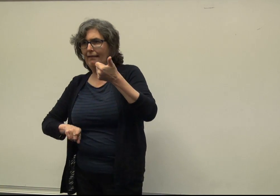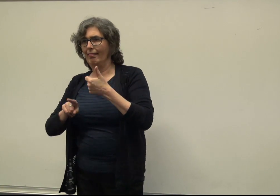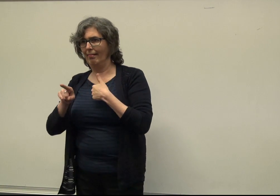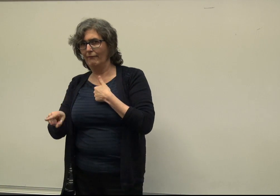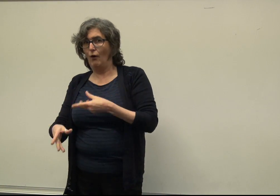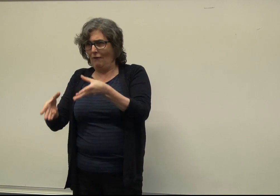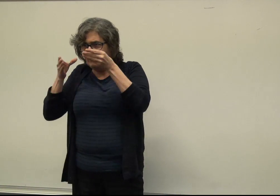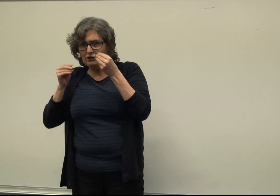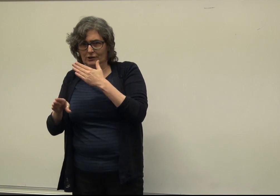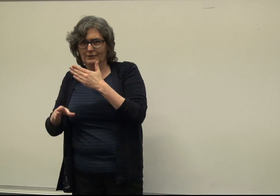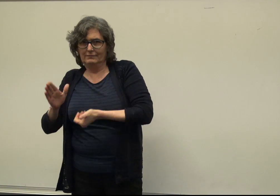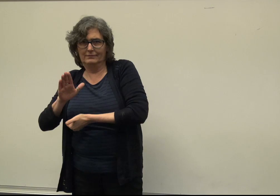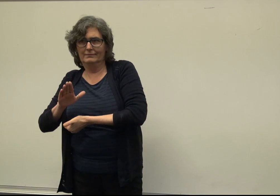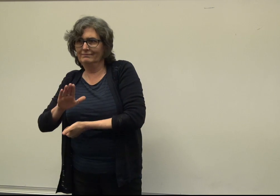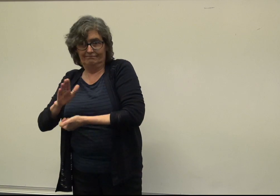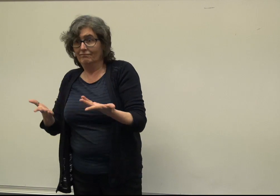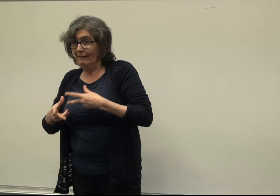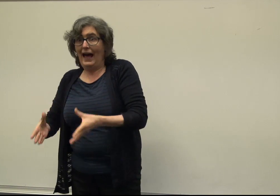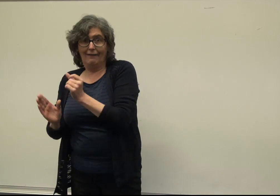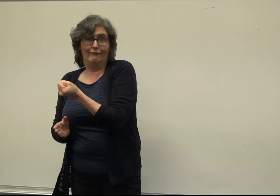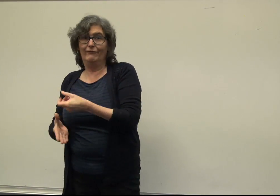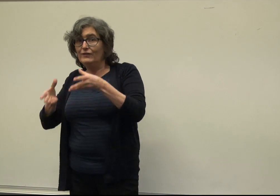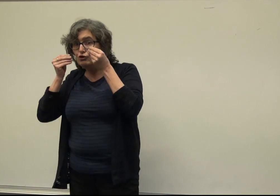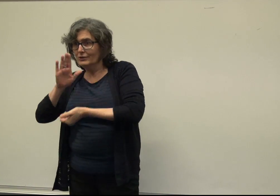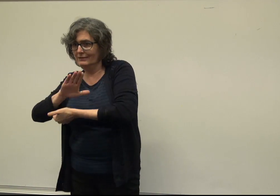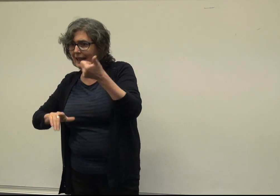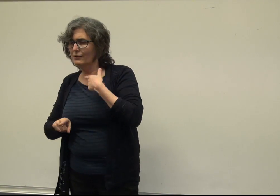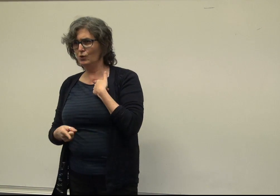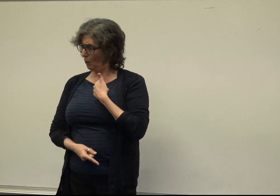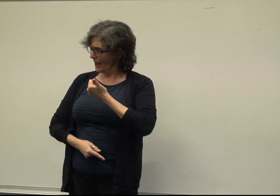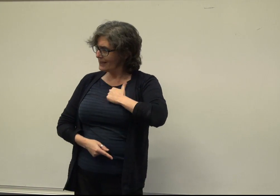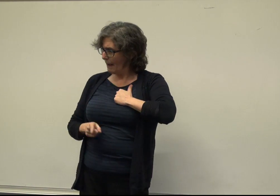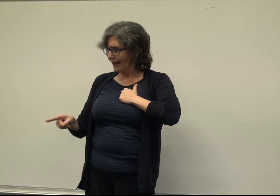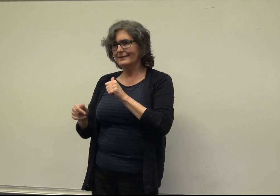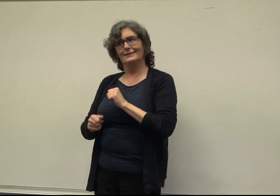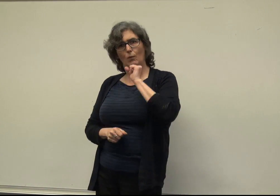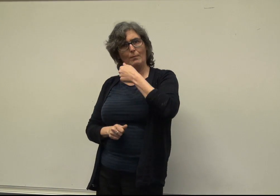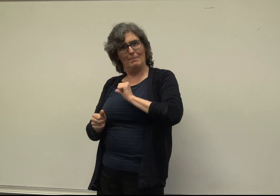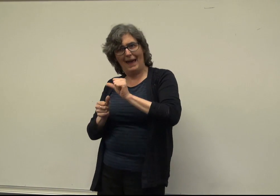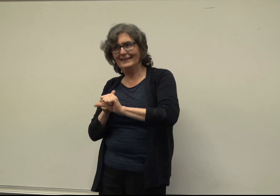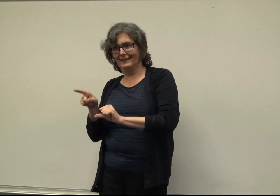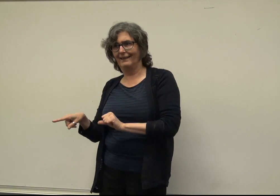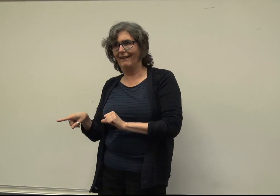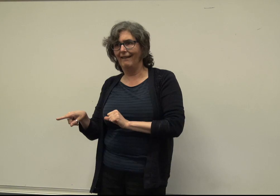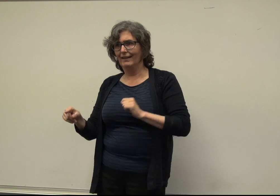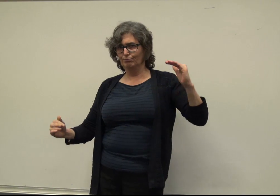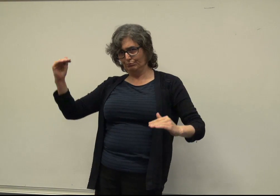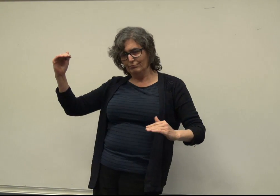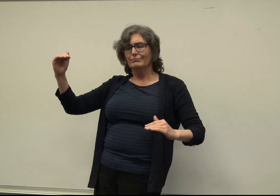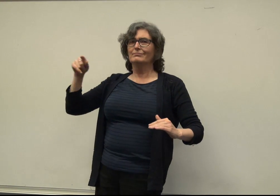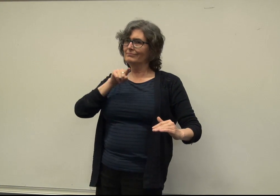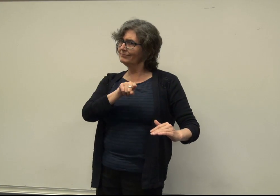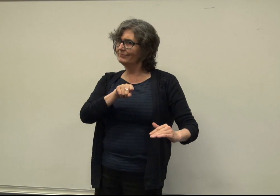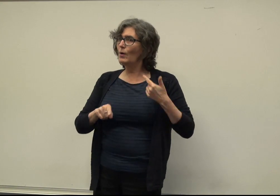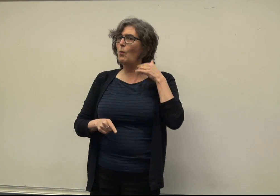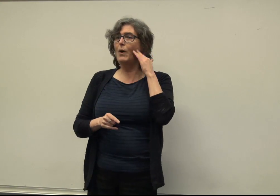provide an advantage for them to perform in a task like the Stroop task. So there are interactions that are not